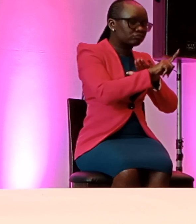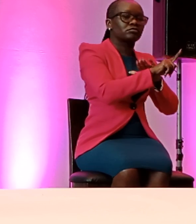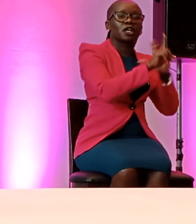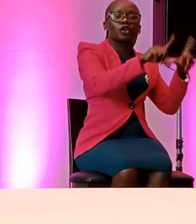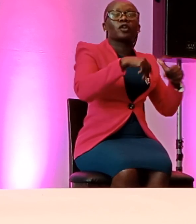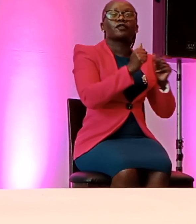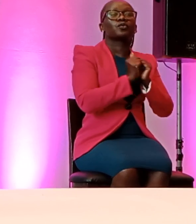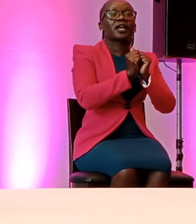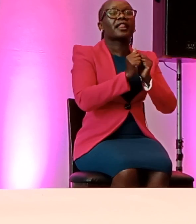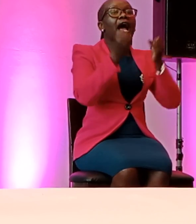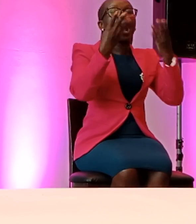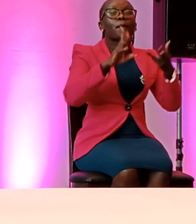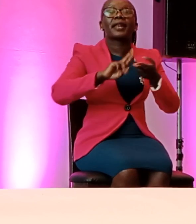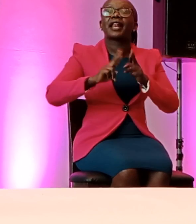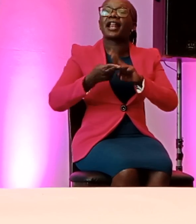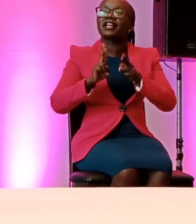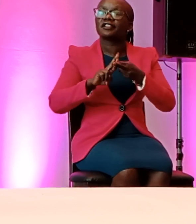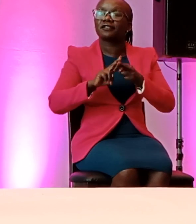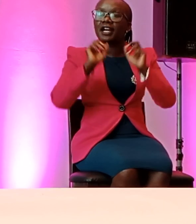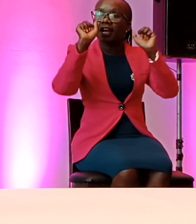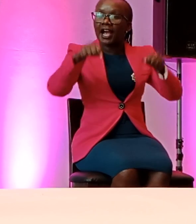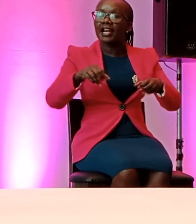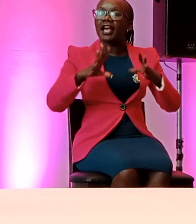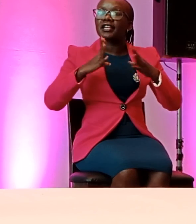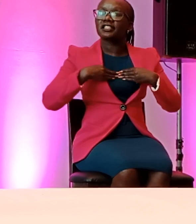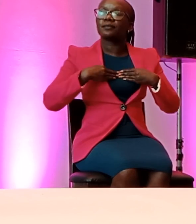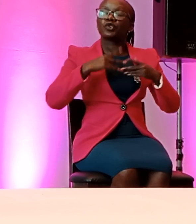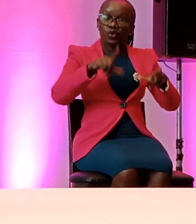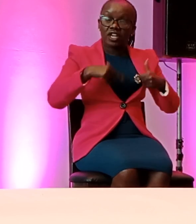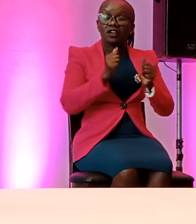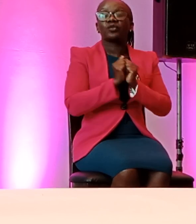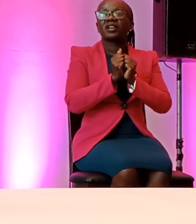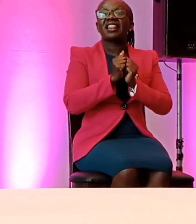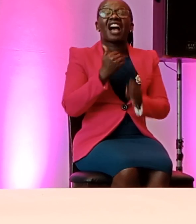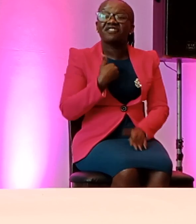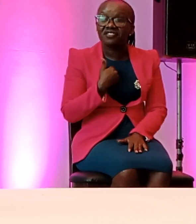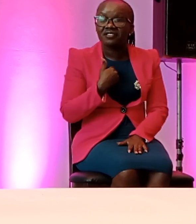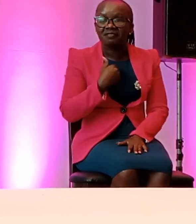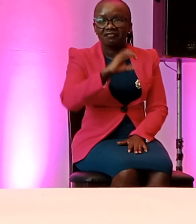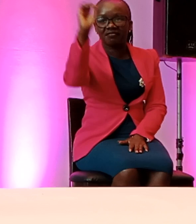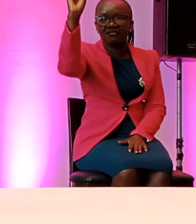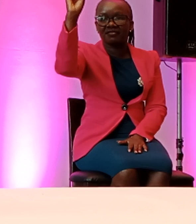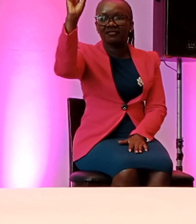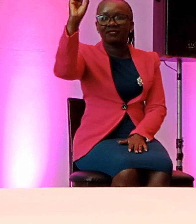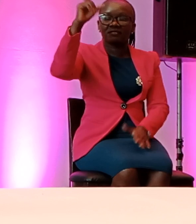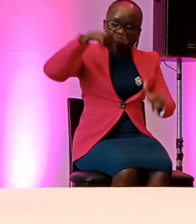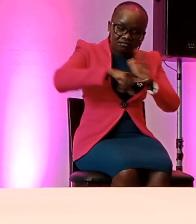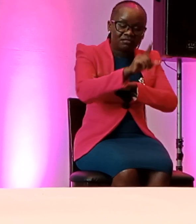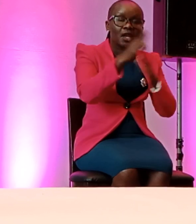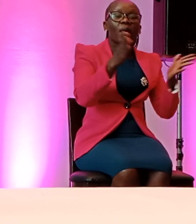How many relatives can take you in? We ended up in the street.